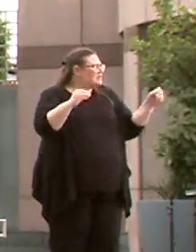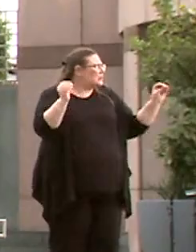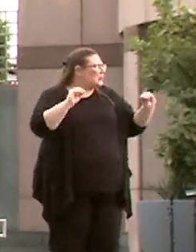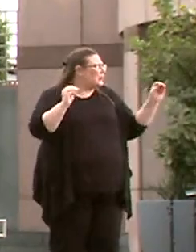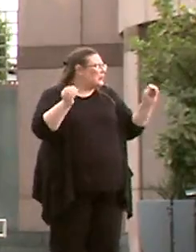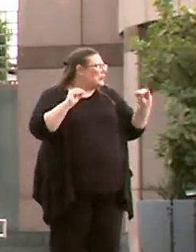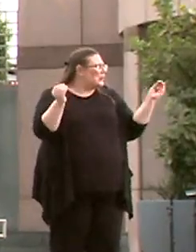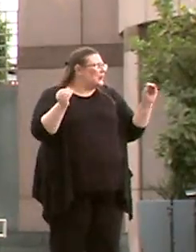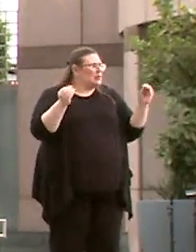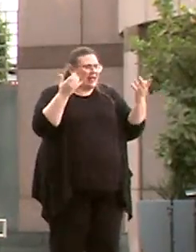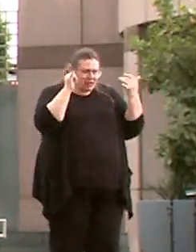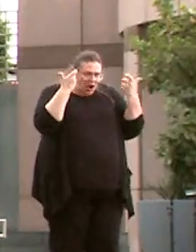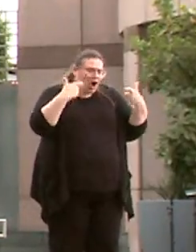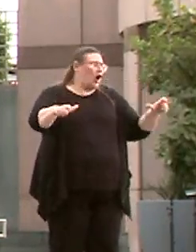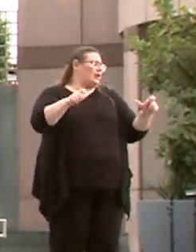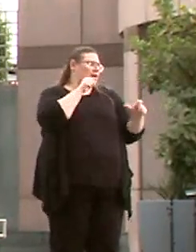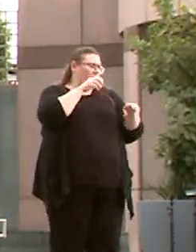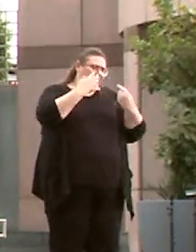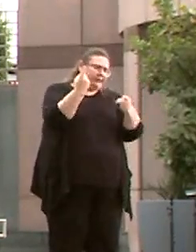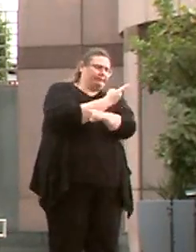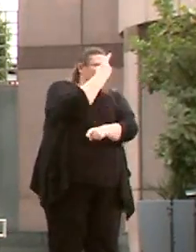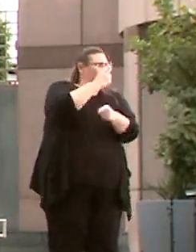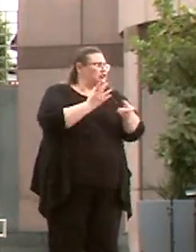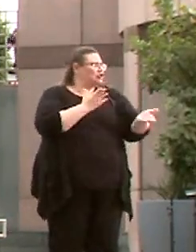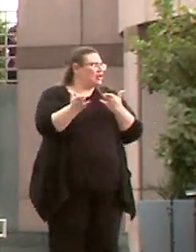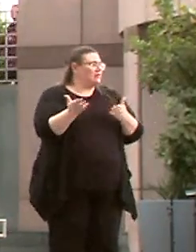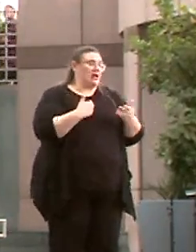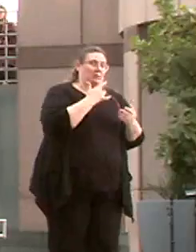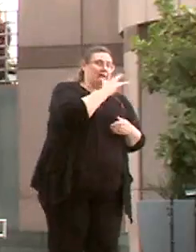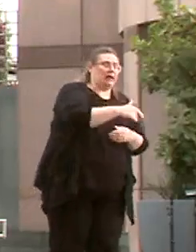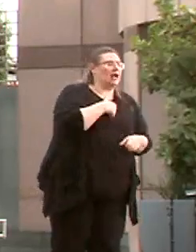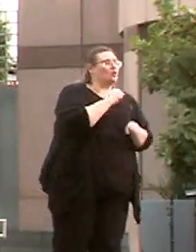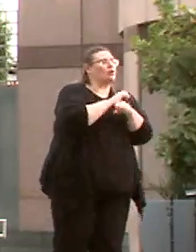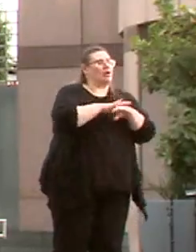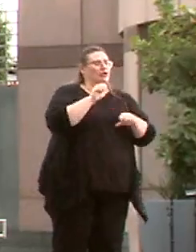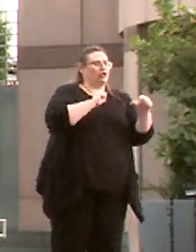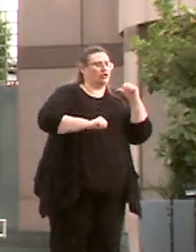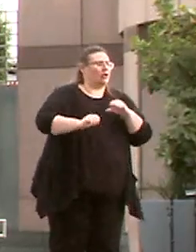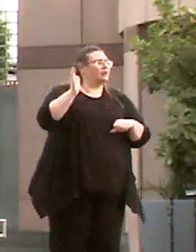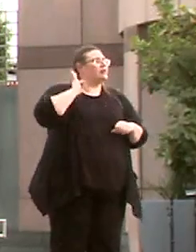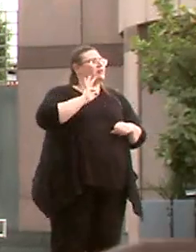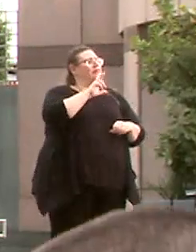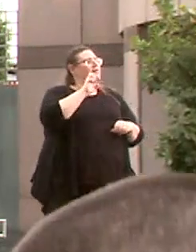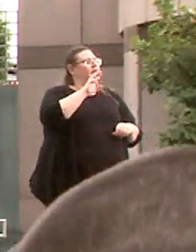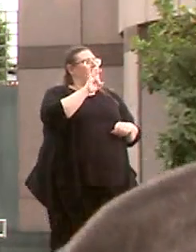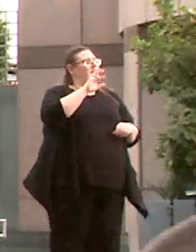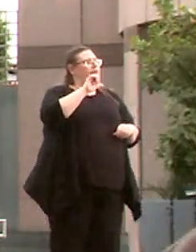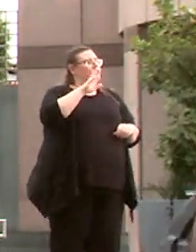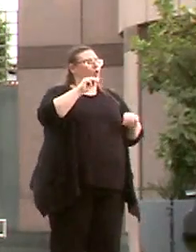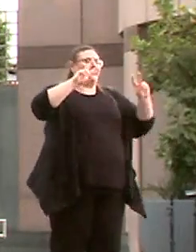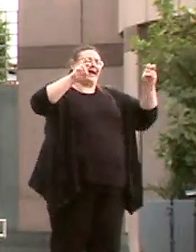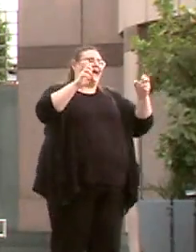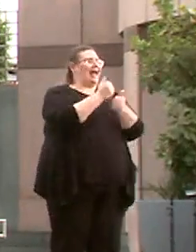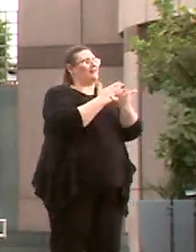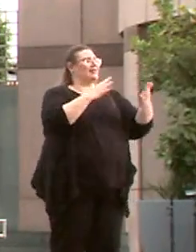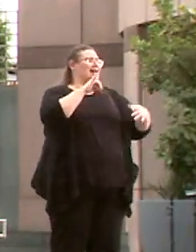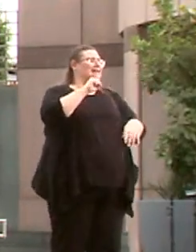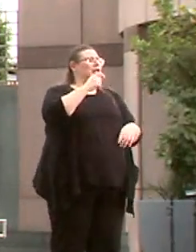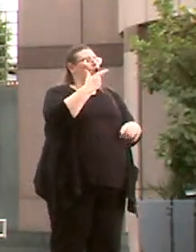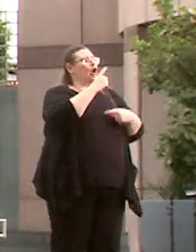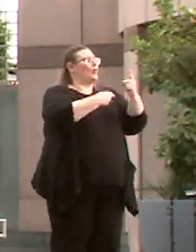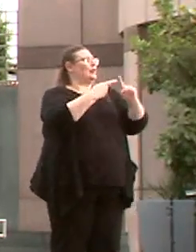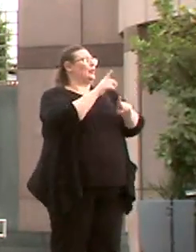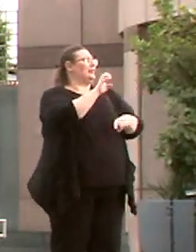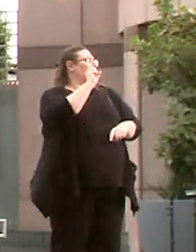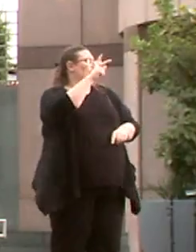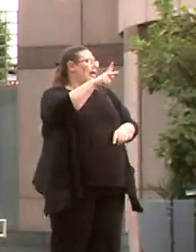already at a huge disservice. Because I was very fortunate to work on a show when I worked at Freeform called Everything's Gonna Be Okay. And for those who